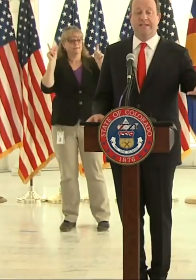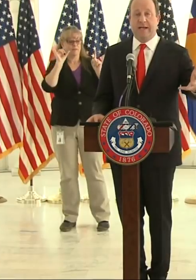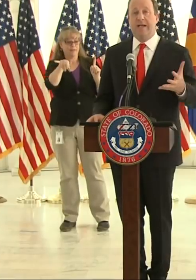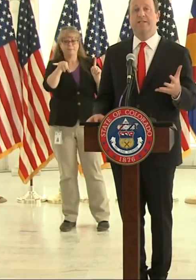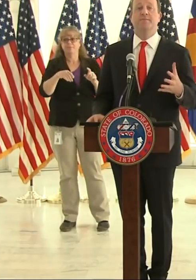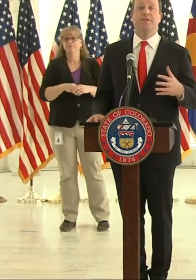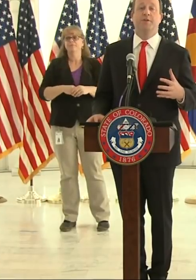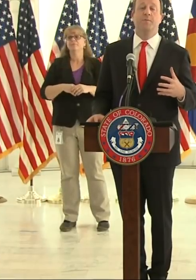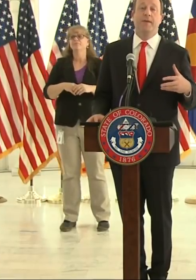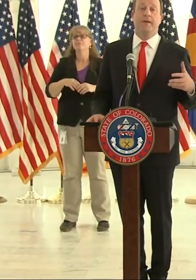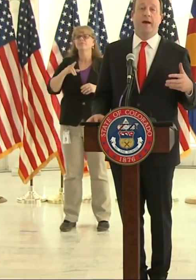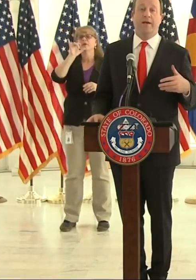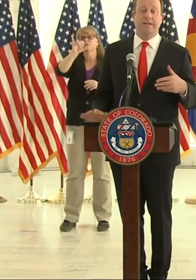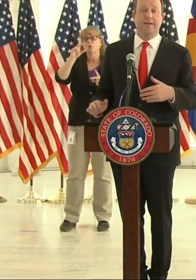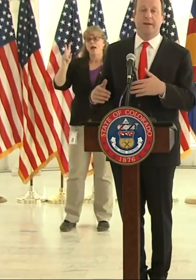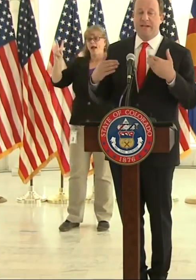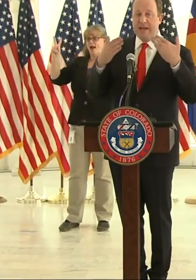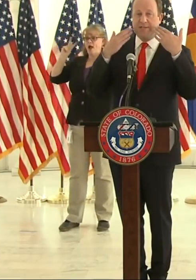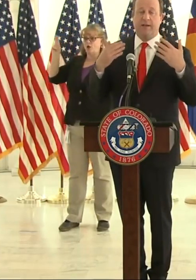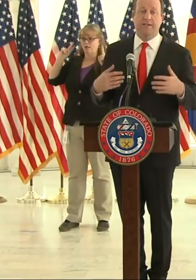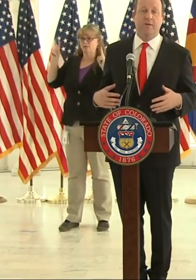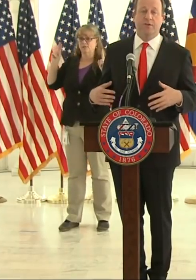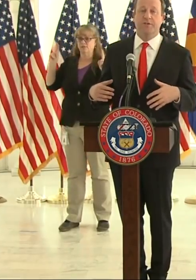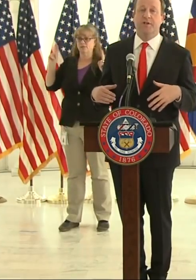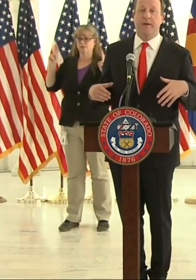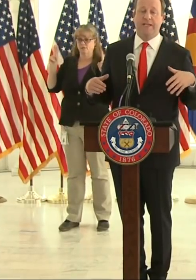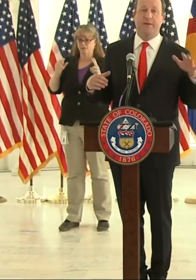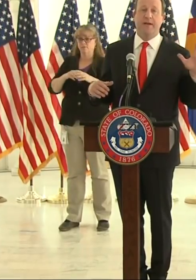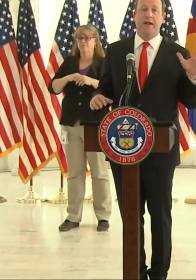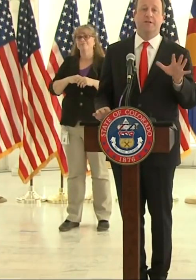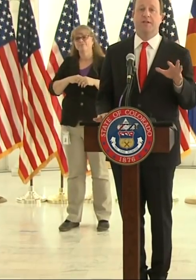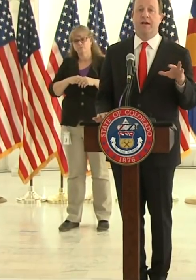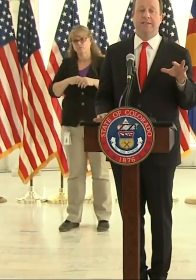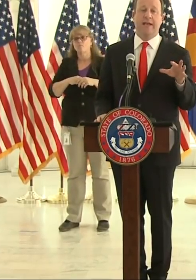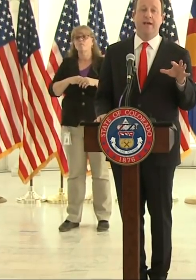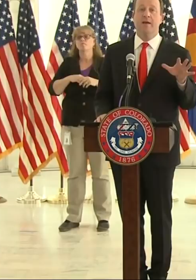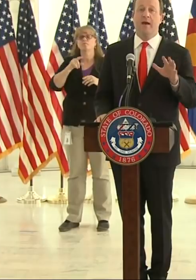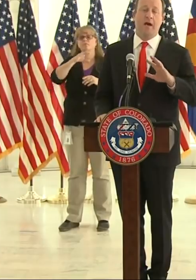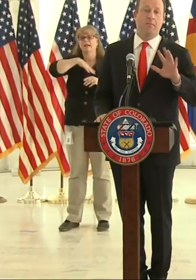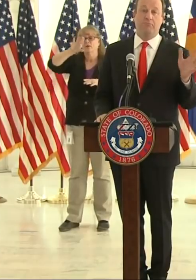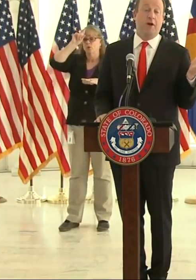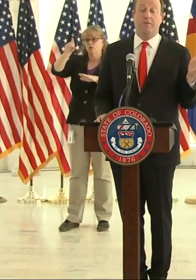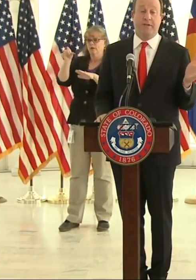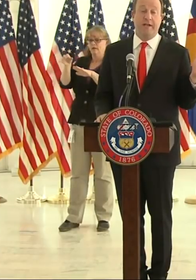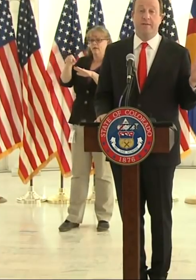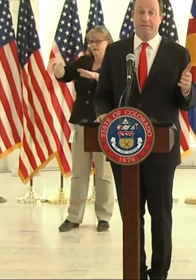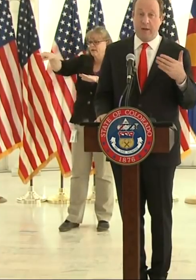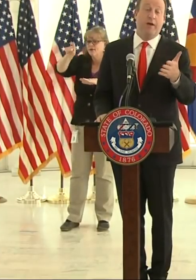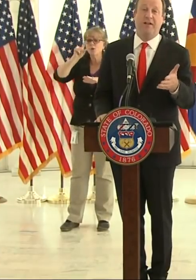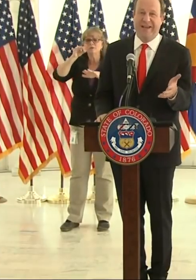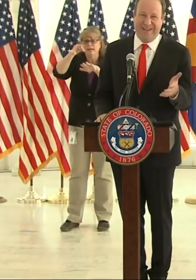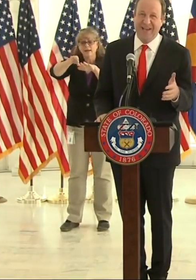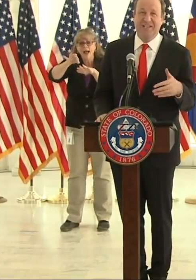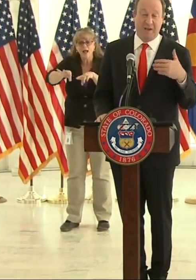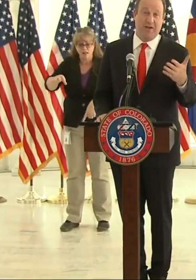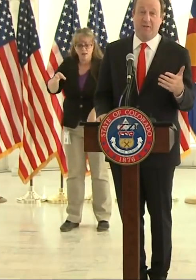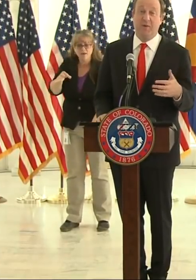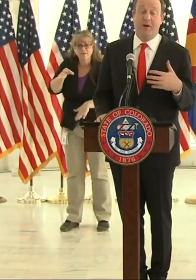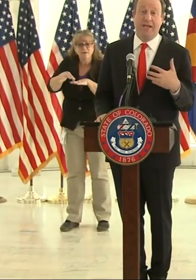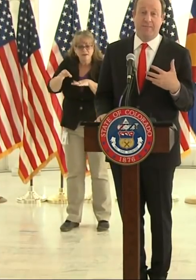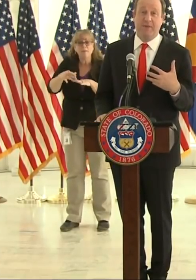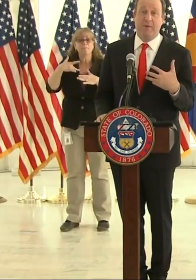they're not as accustomed to, and sometimes in nail salons they wear surgical masks, but in hair salons they didn't. They will.